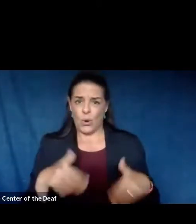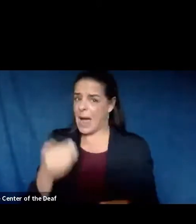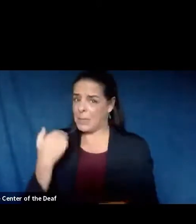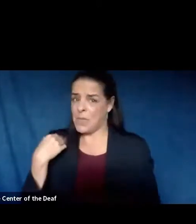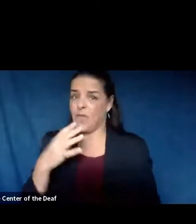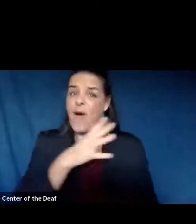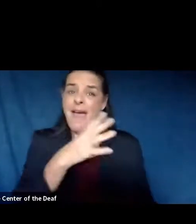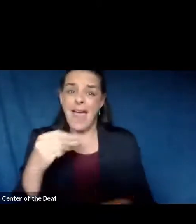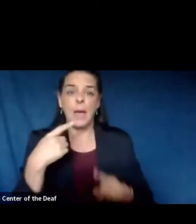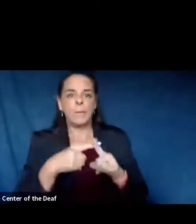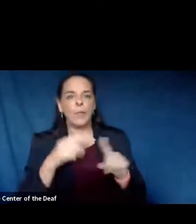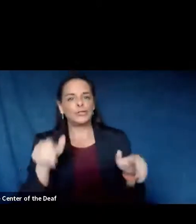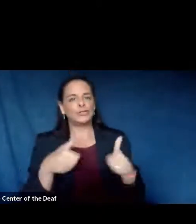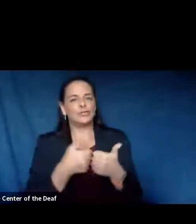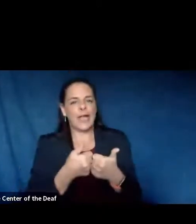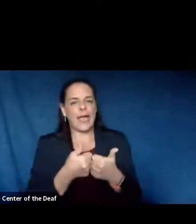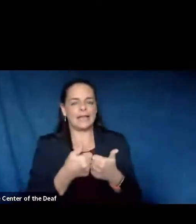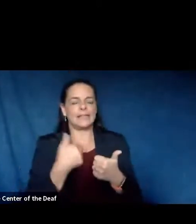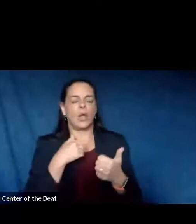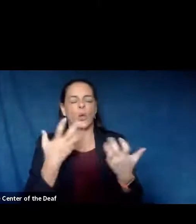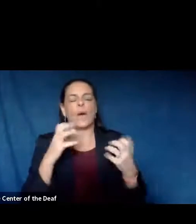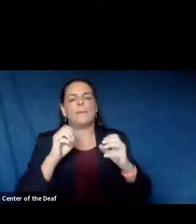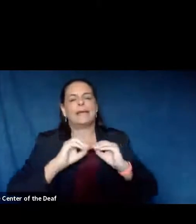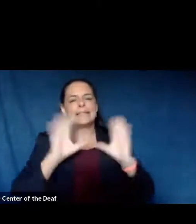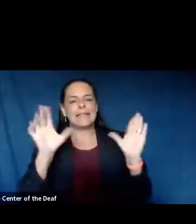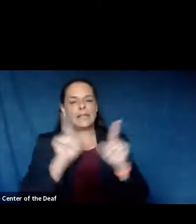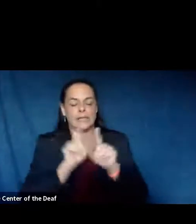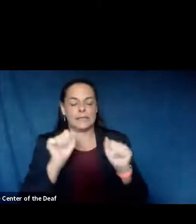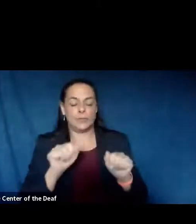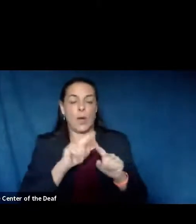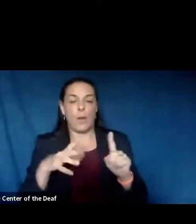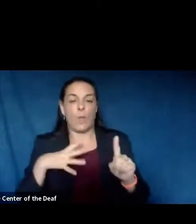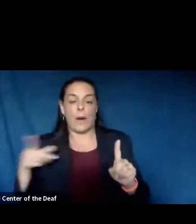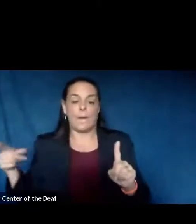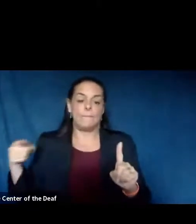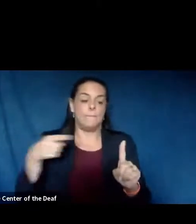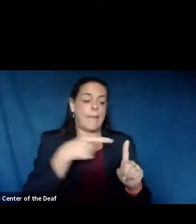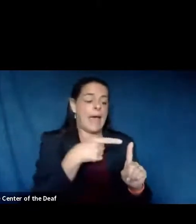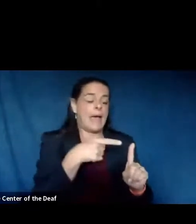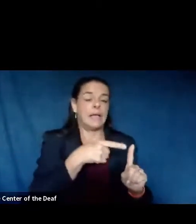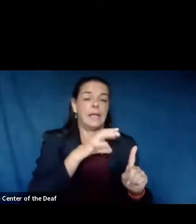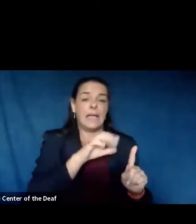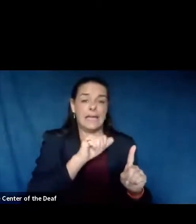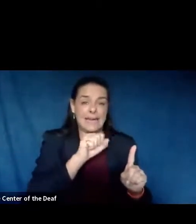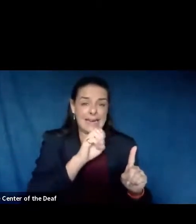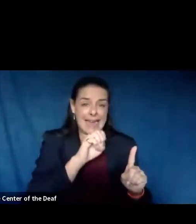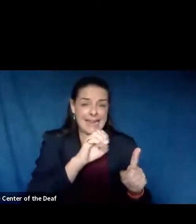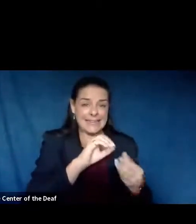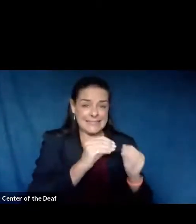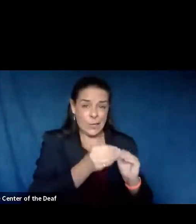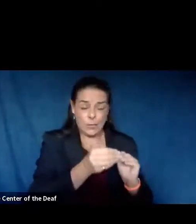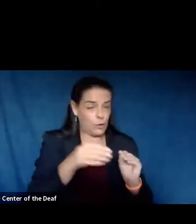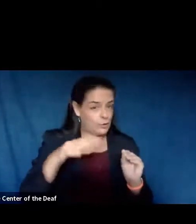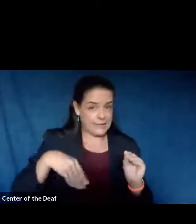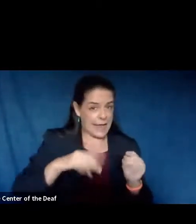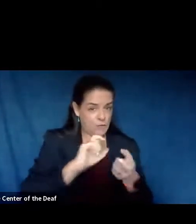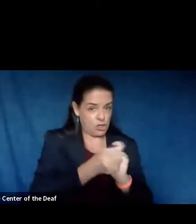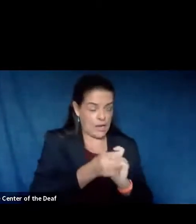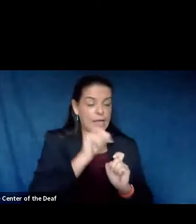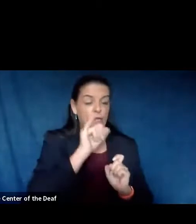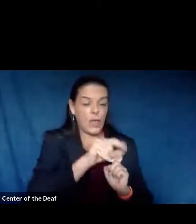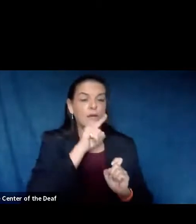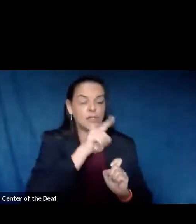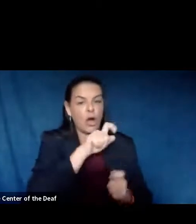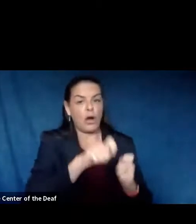challenging, and we just want to be as transparent as possible. But I'm going to go back to the point of our case counts have not changed, and those are accurate